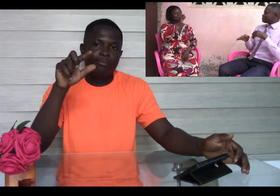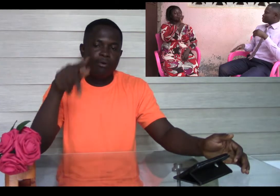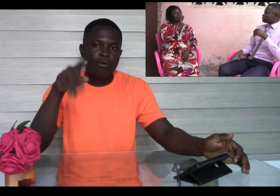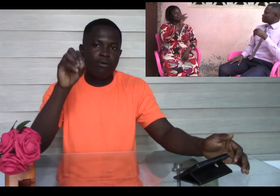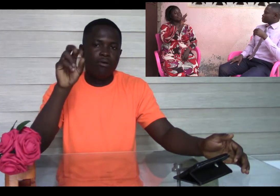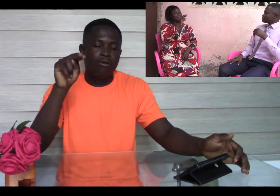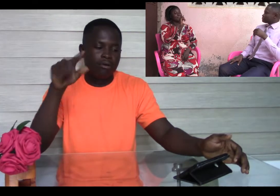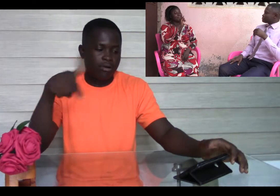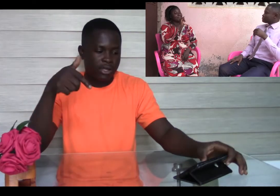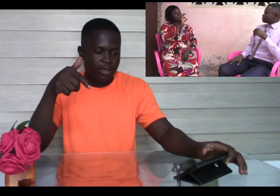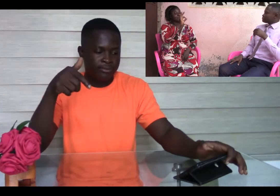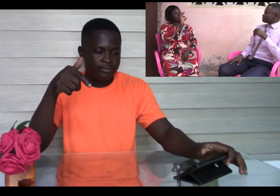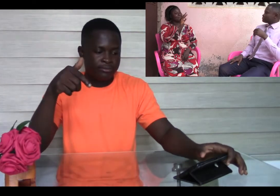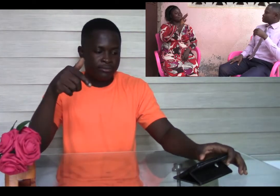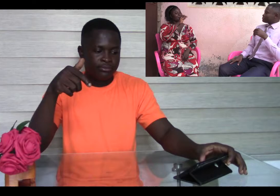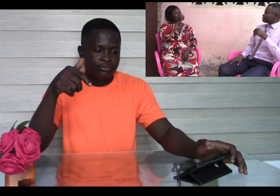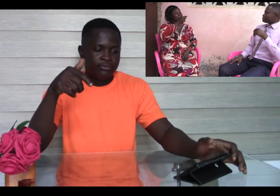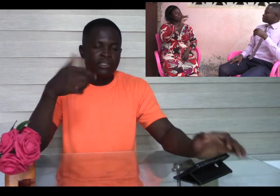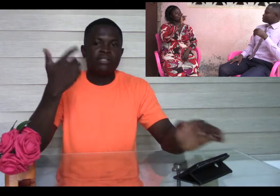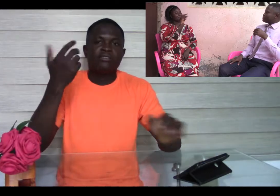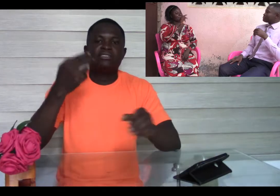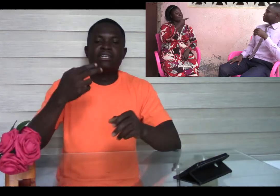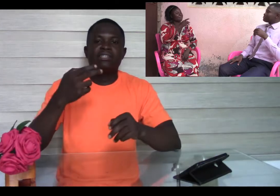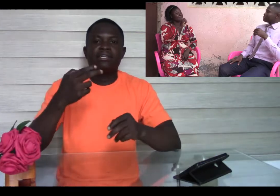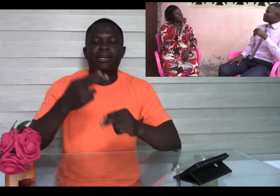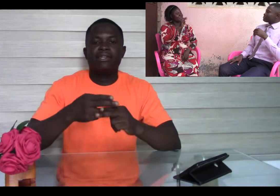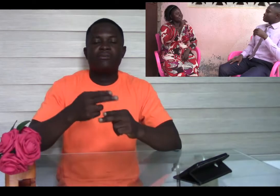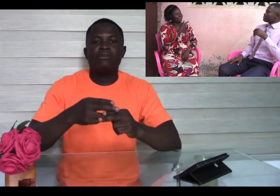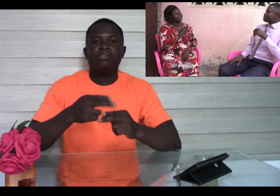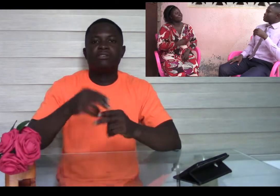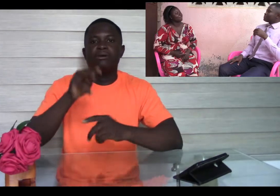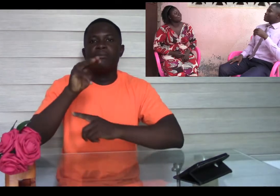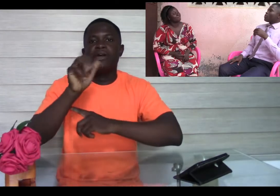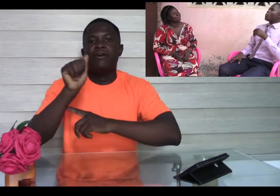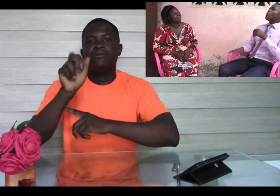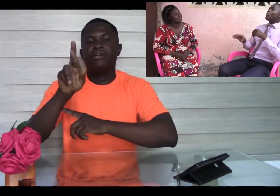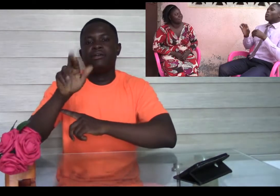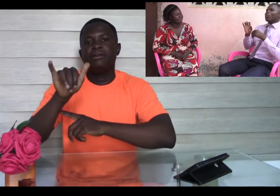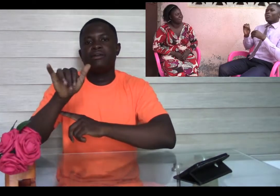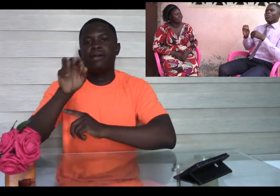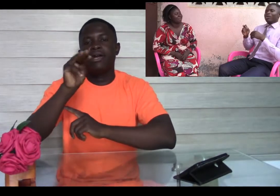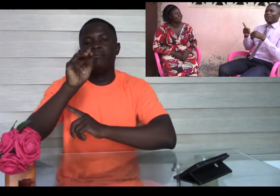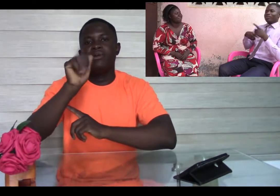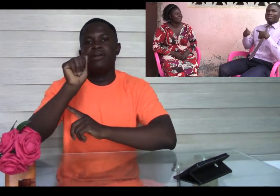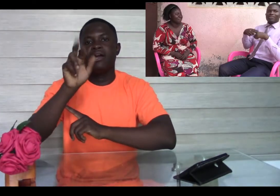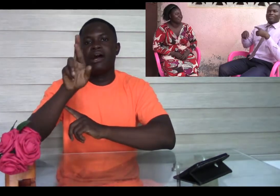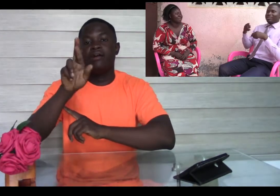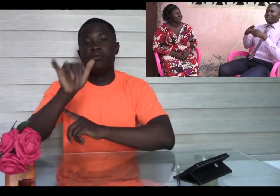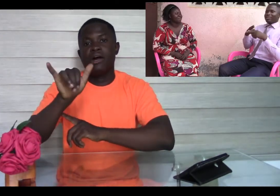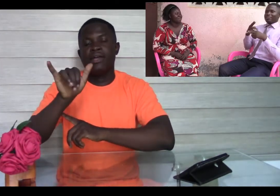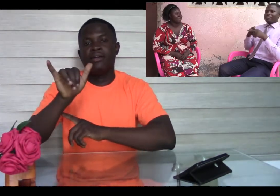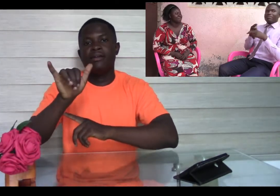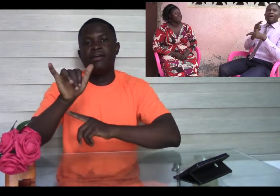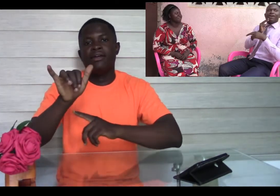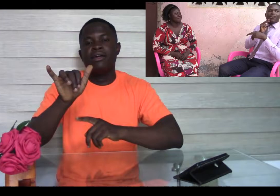Frimpong. Okay. So she said her name was Mary, Mary, and